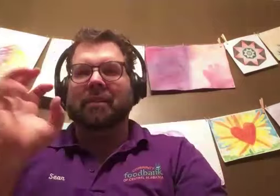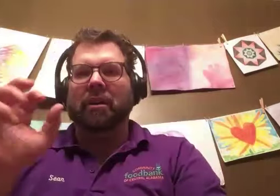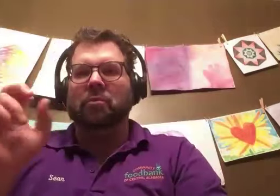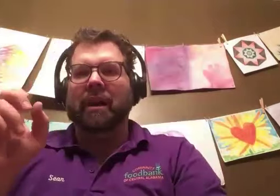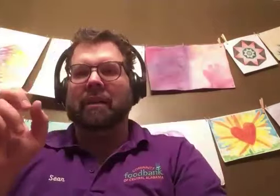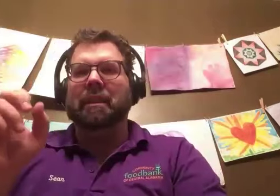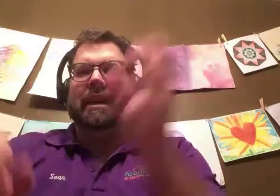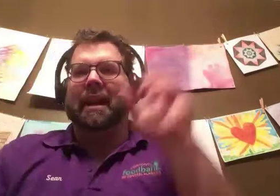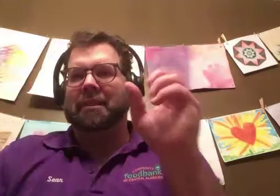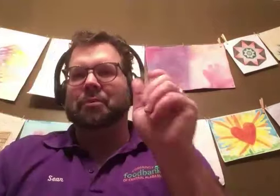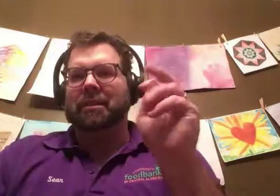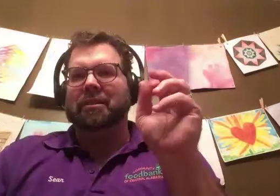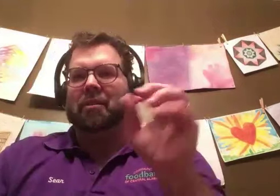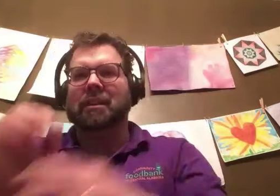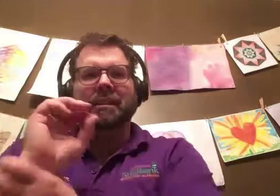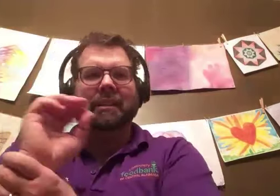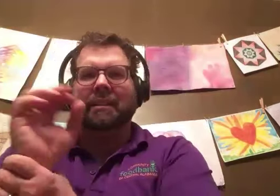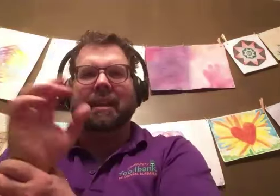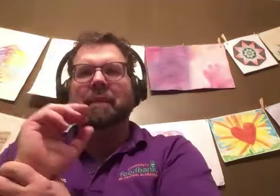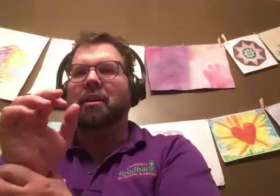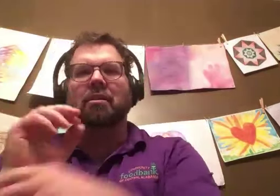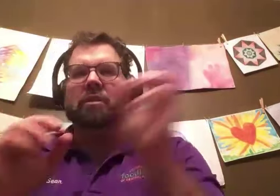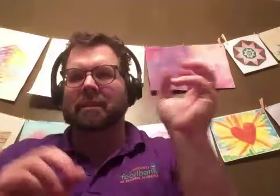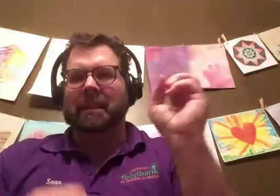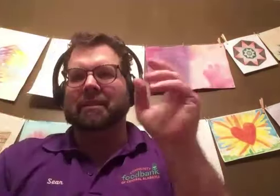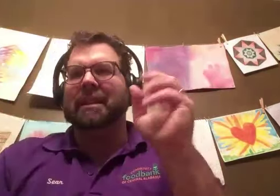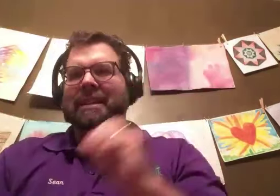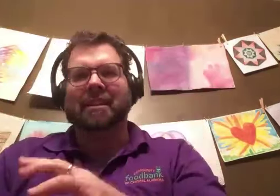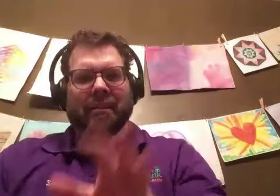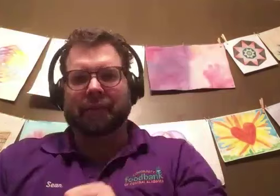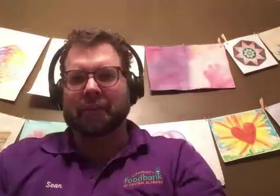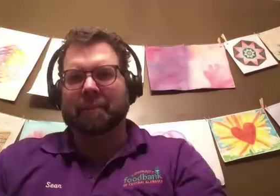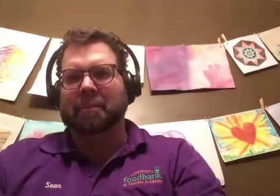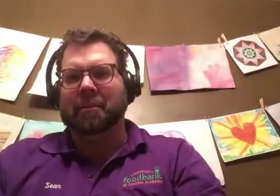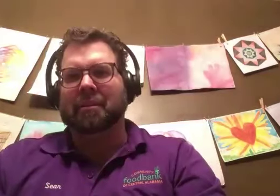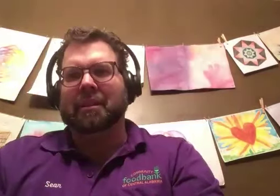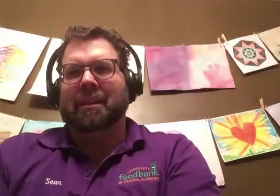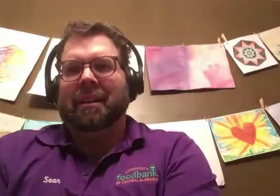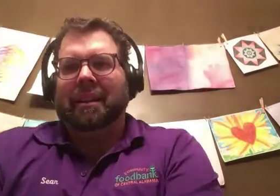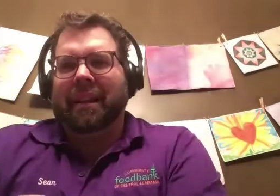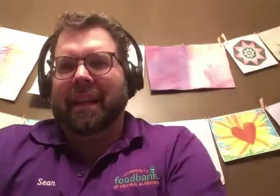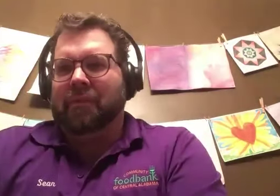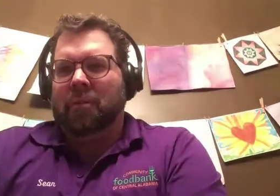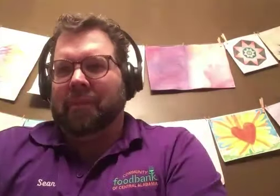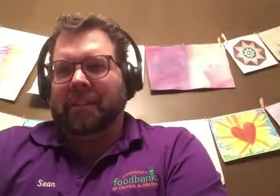signing one way, but then have to switch over because it like may hurt or something else? Like, is that going to confuse people in any form or